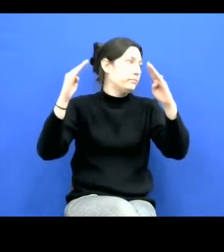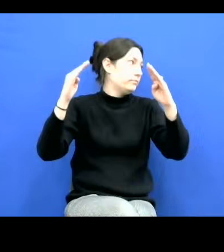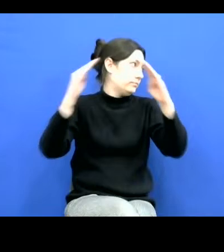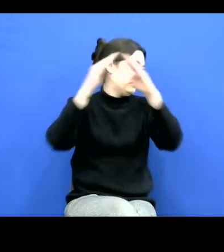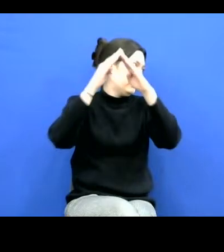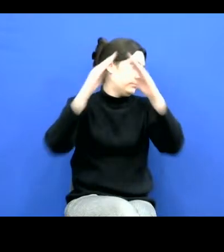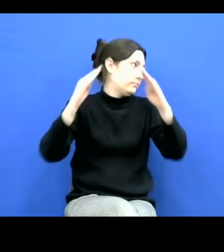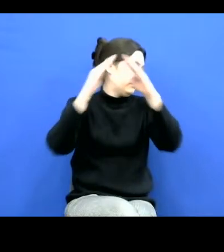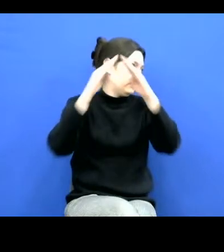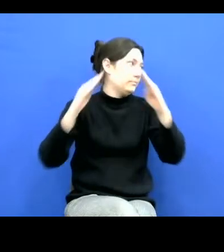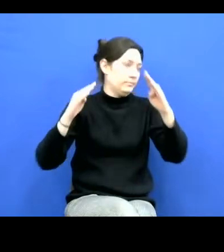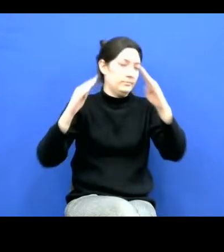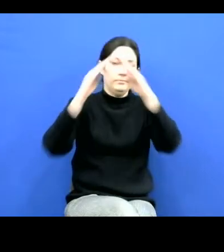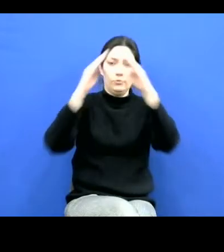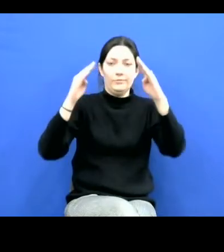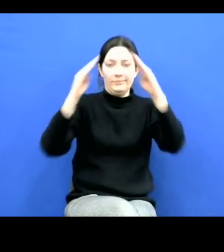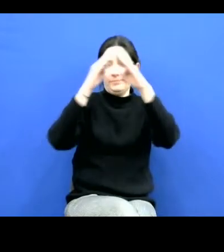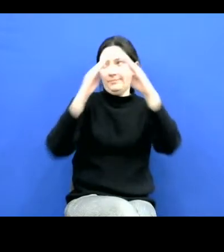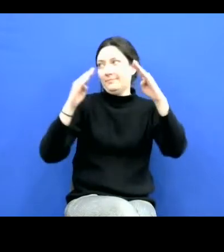roof.